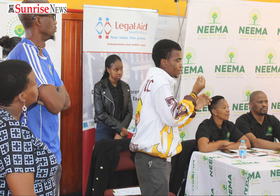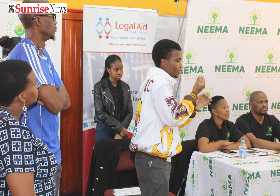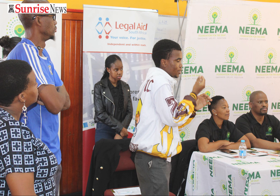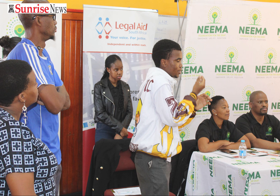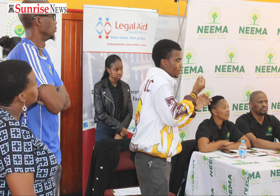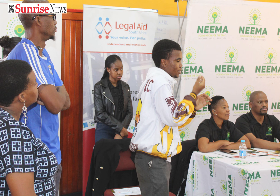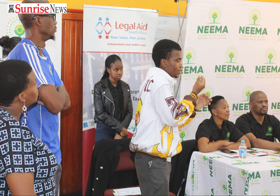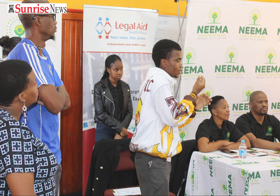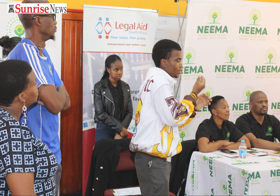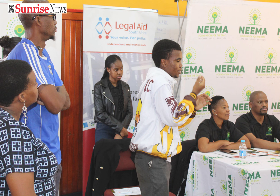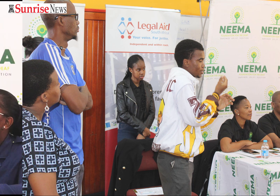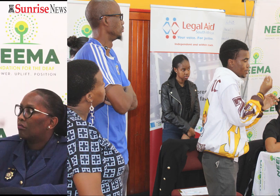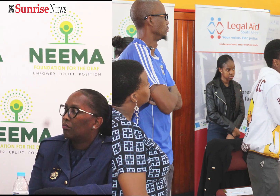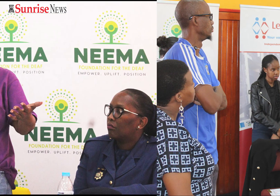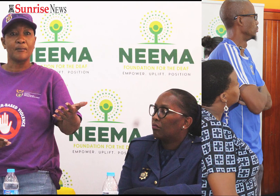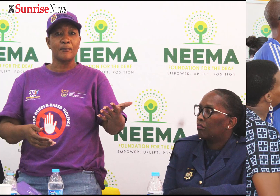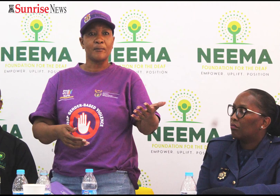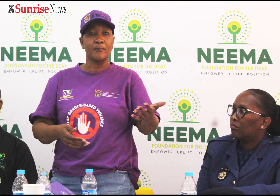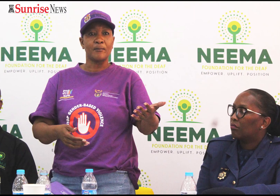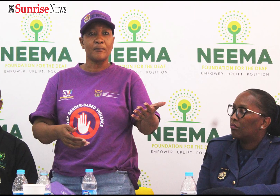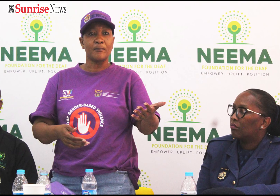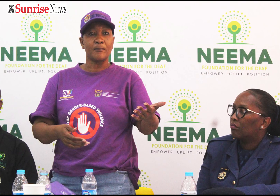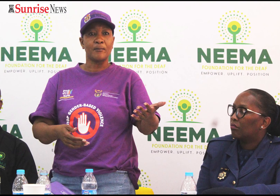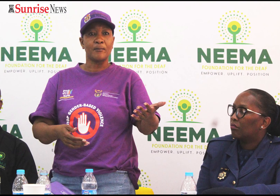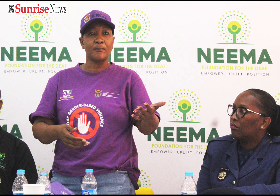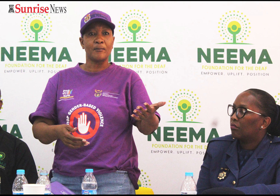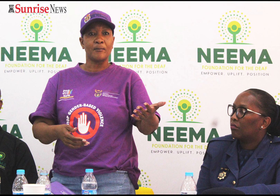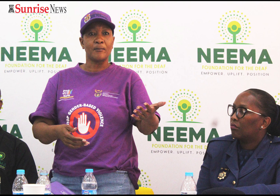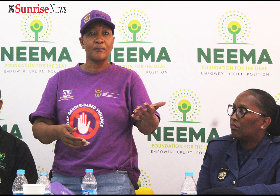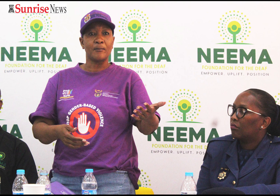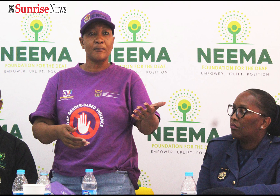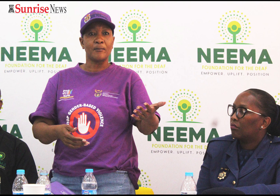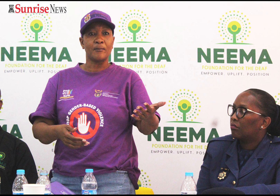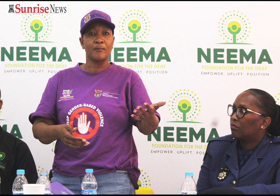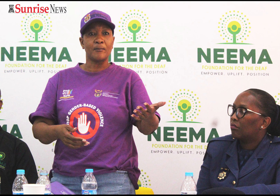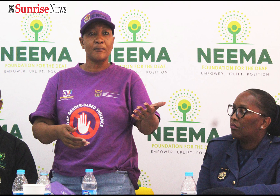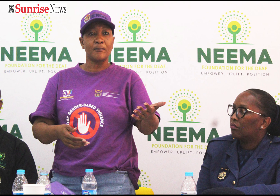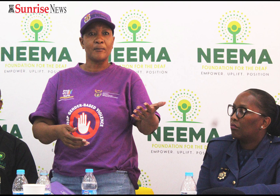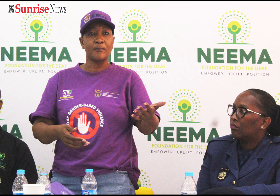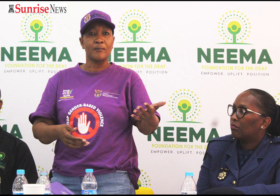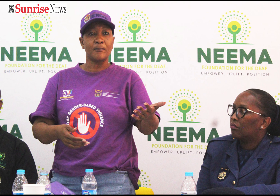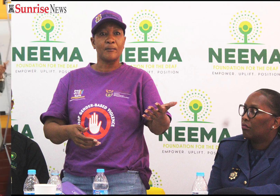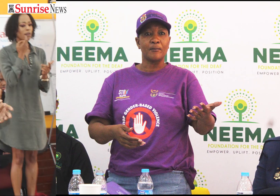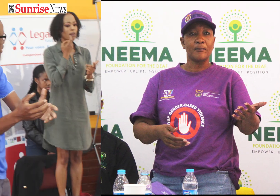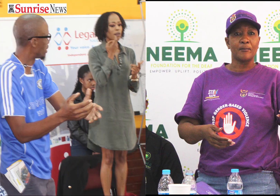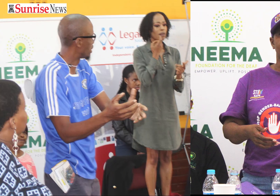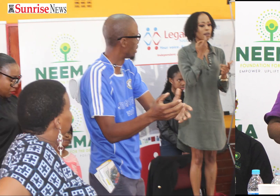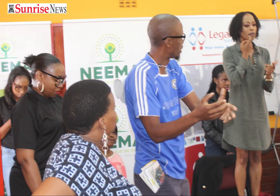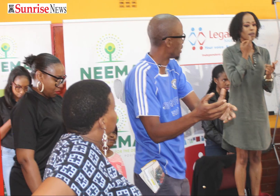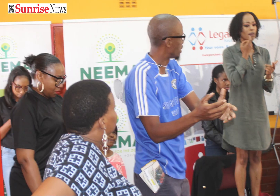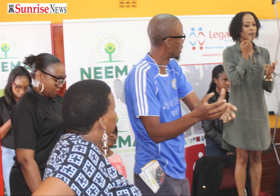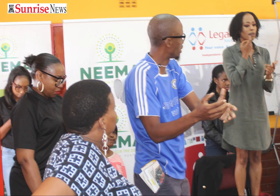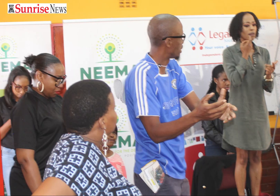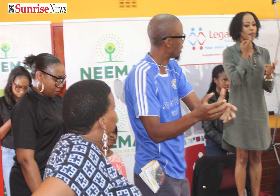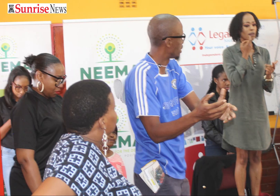some evidence so by the time we get to the authorities, we are able to say this is what was shared on, to make the cases stronger, because one